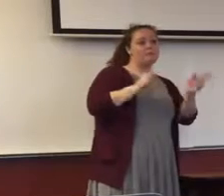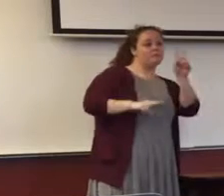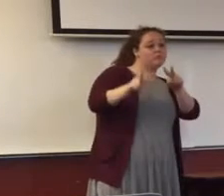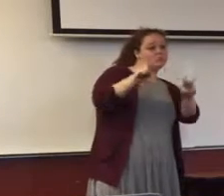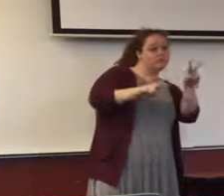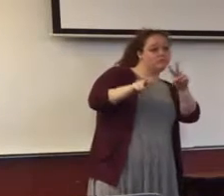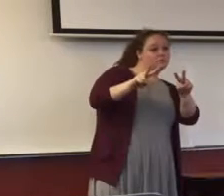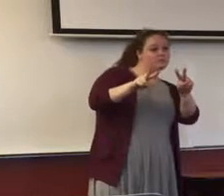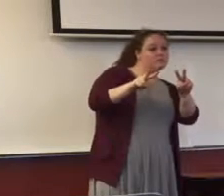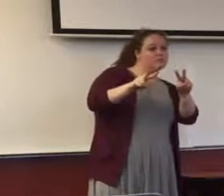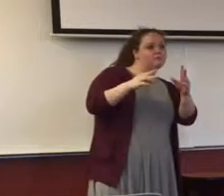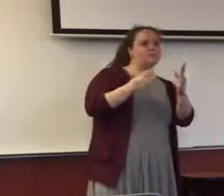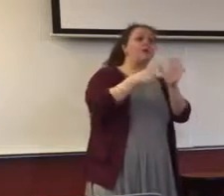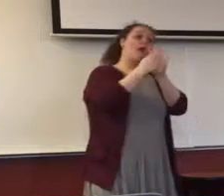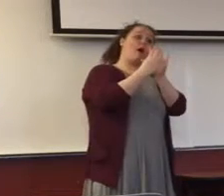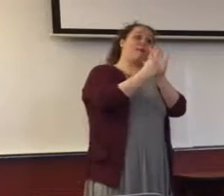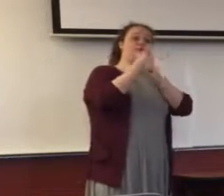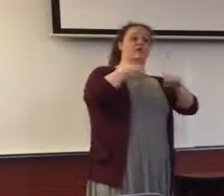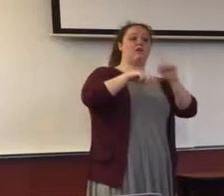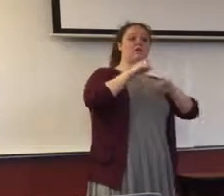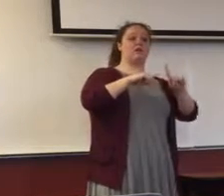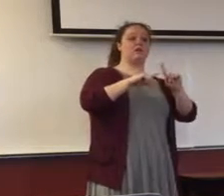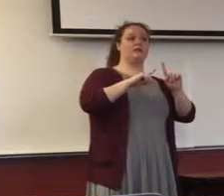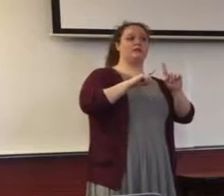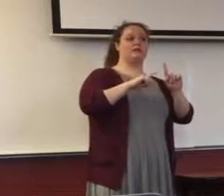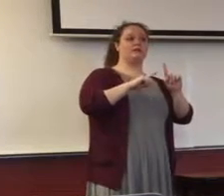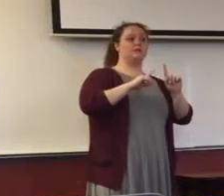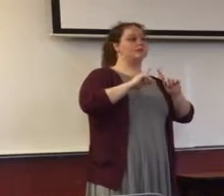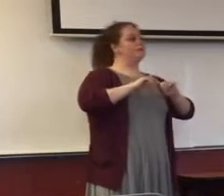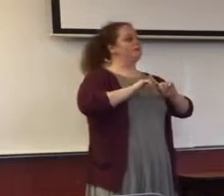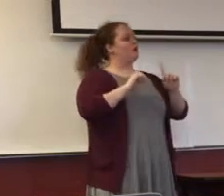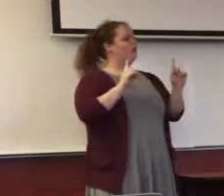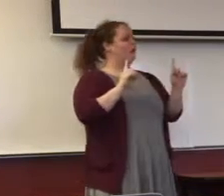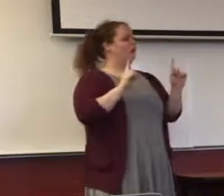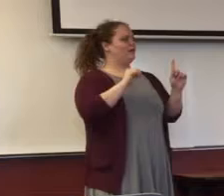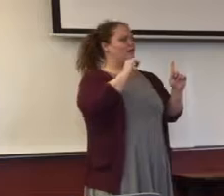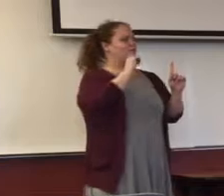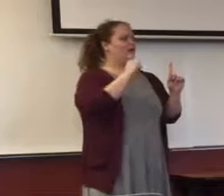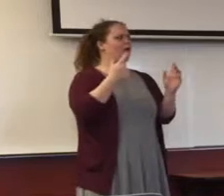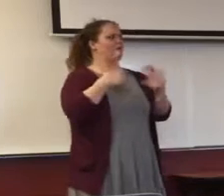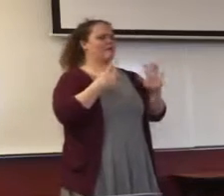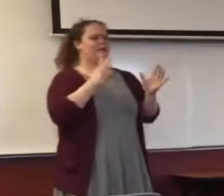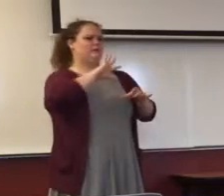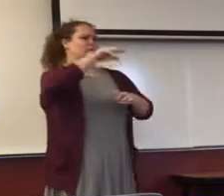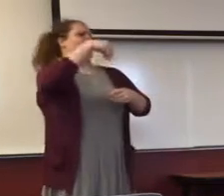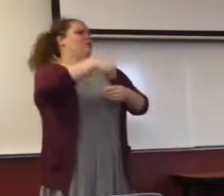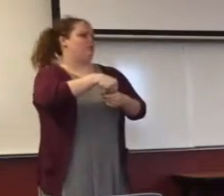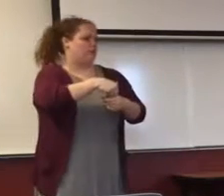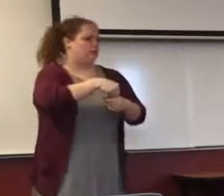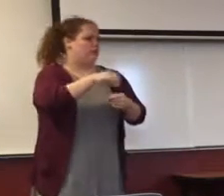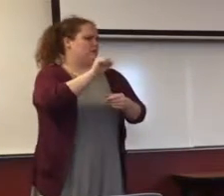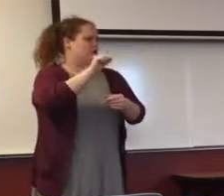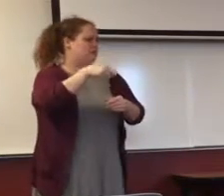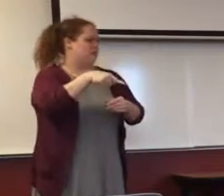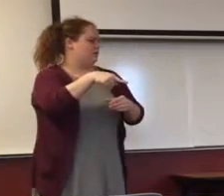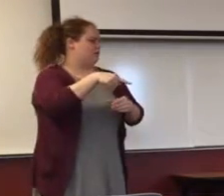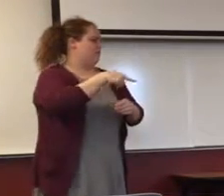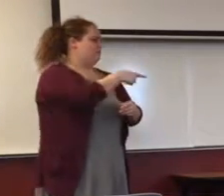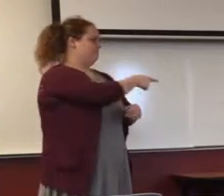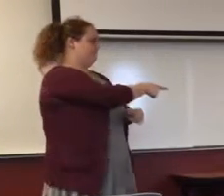copy signing. Yeah. That's what we do. That's Okay. what they're expected to do, because there's so much like lingo that we wouldn't really expect you